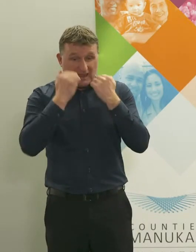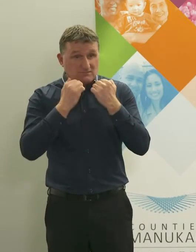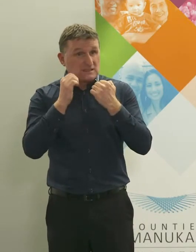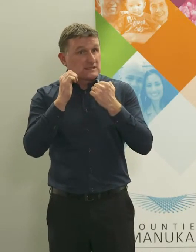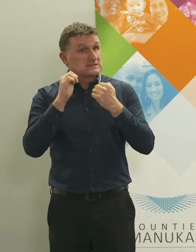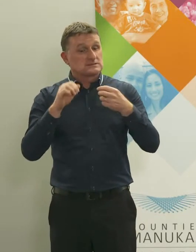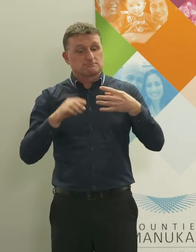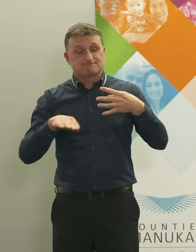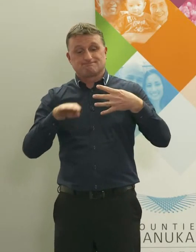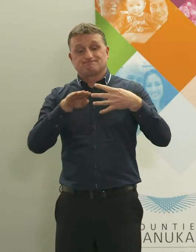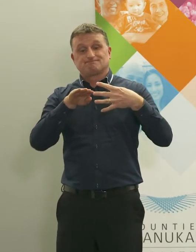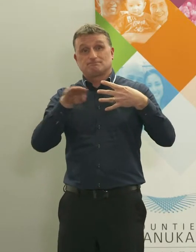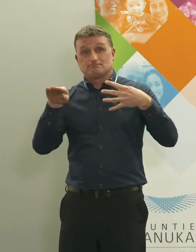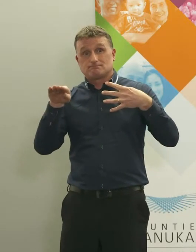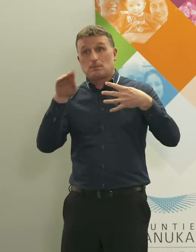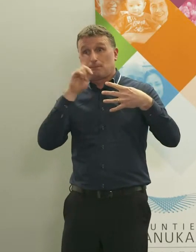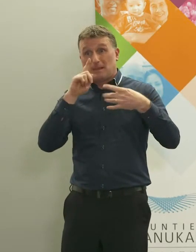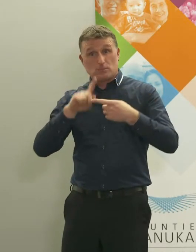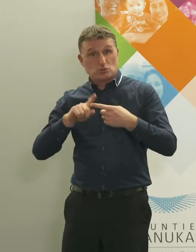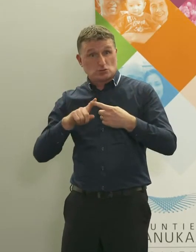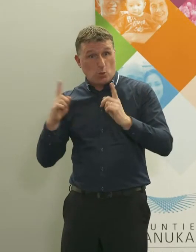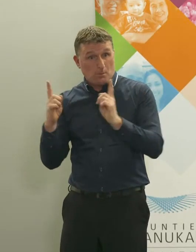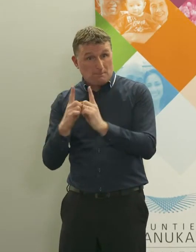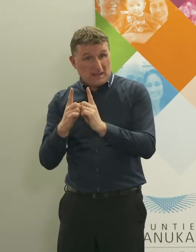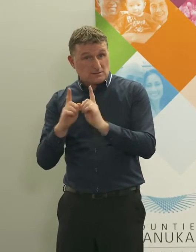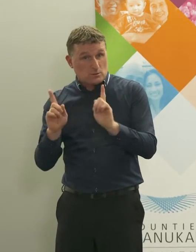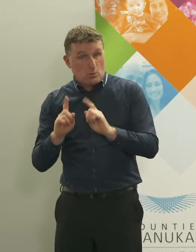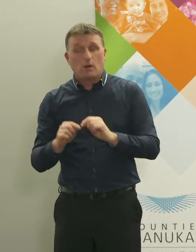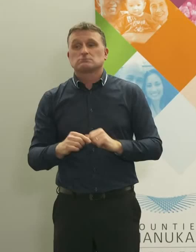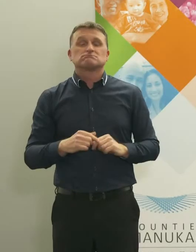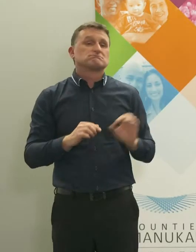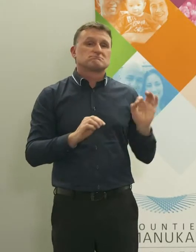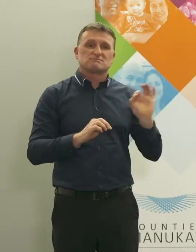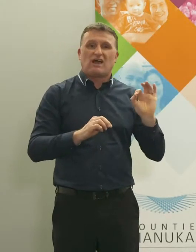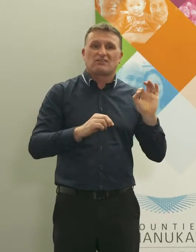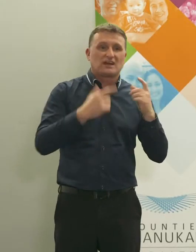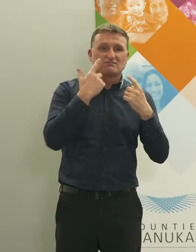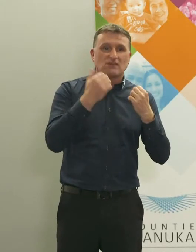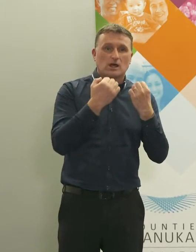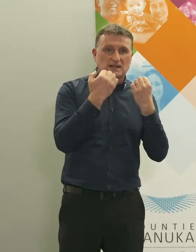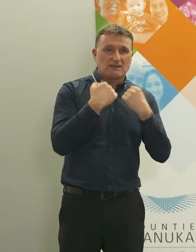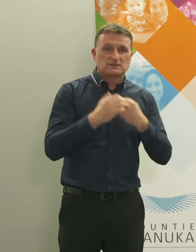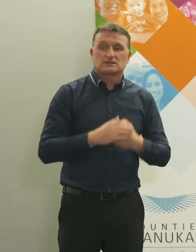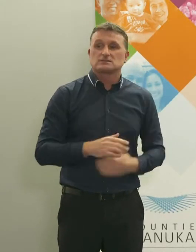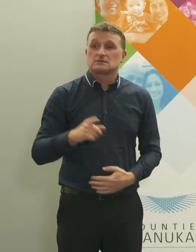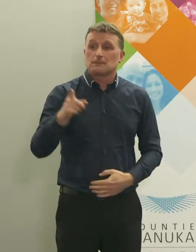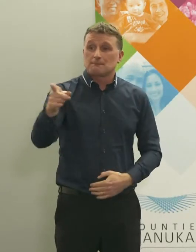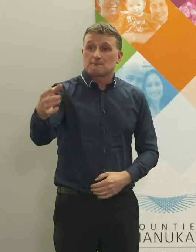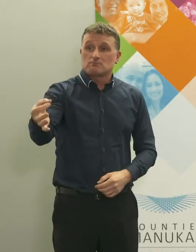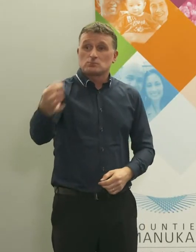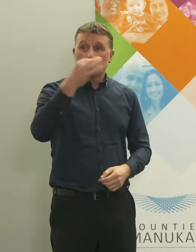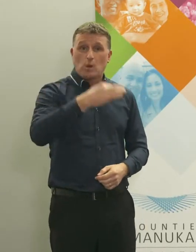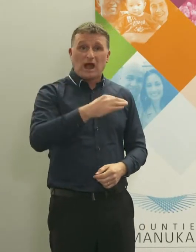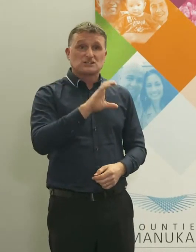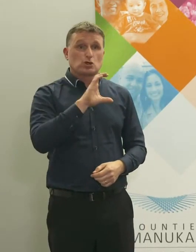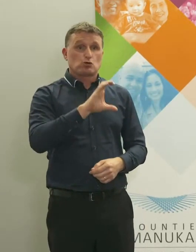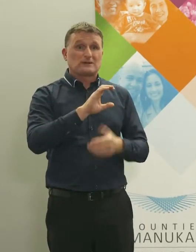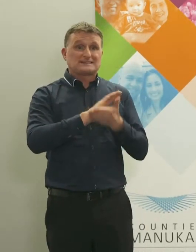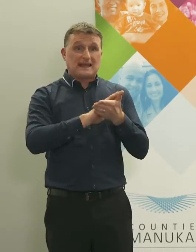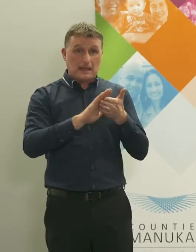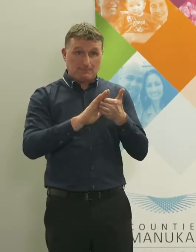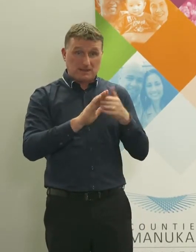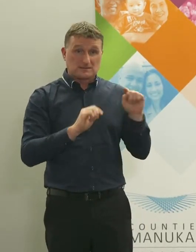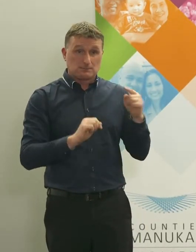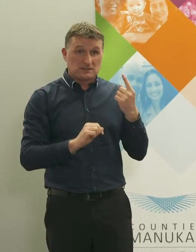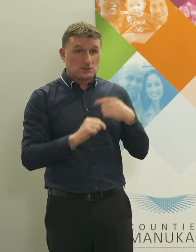from our contact tracing, we haven't found any evidence of that. Minister, have you, can I just ask the Minister, have you seen